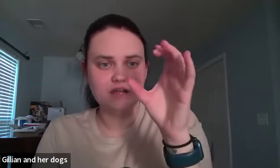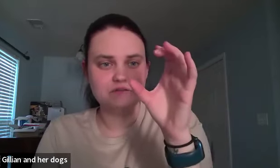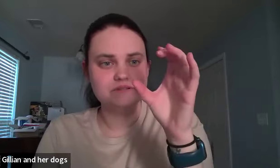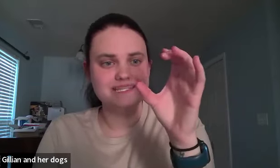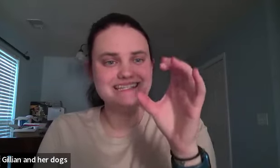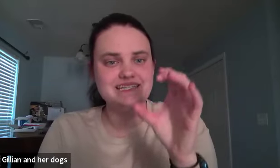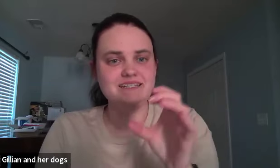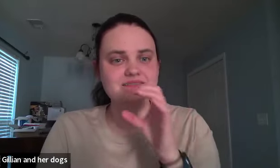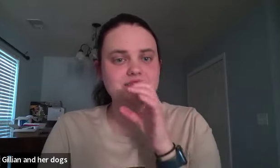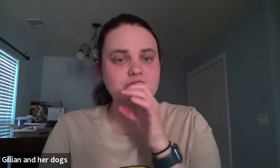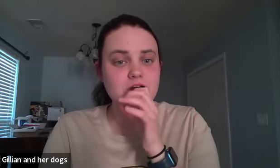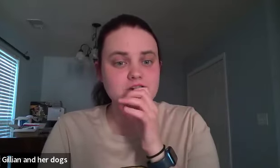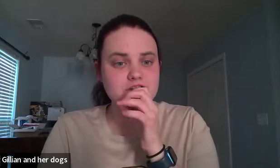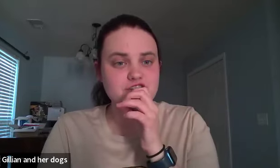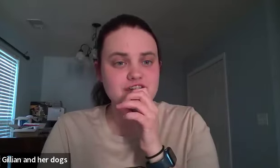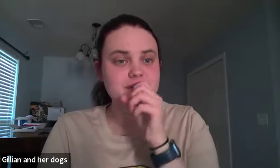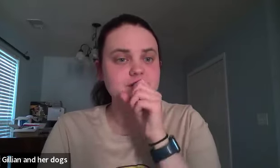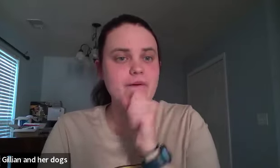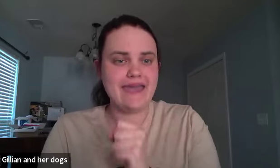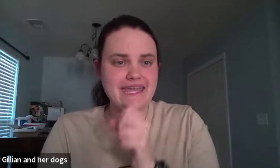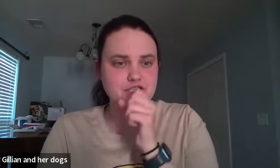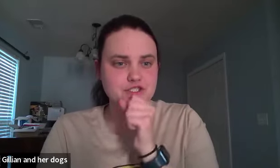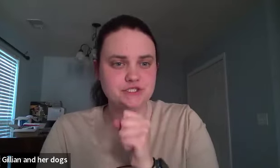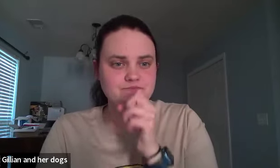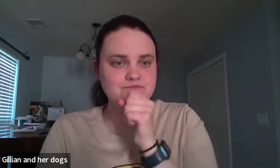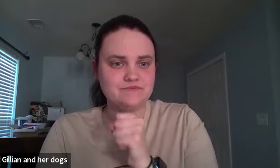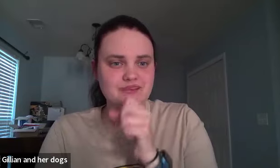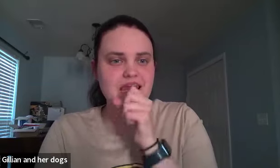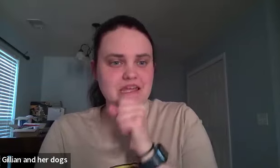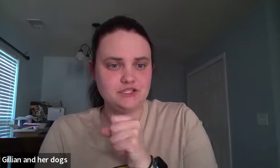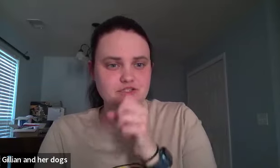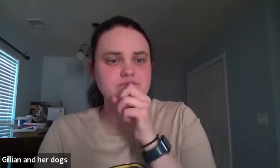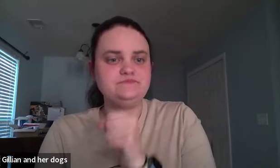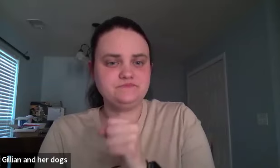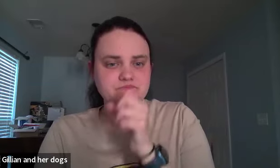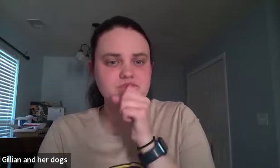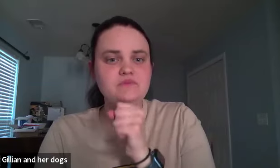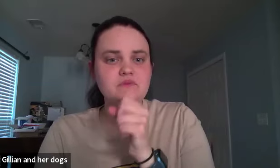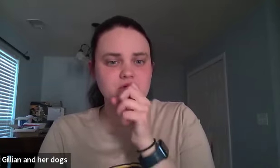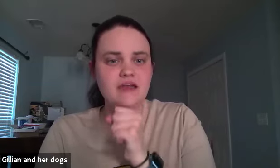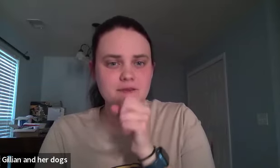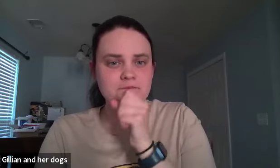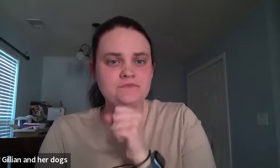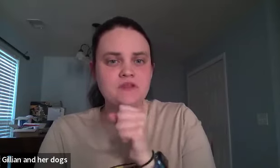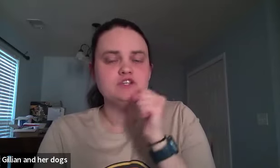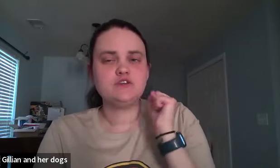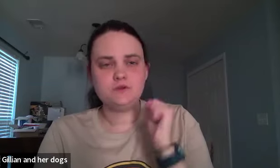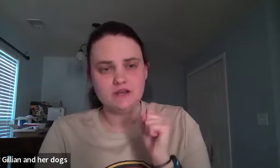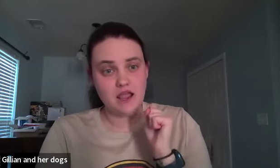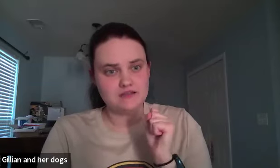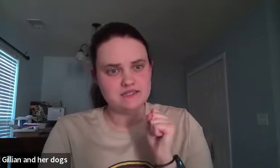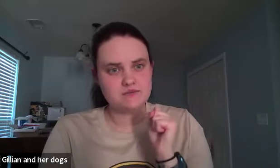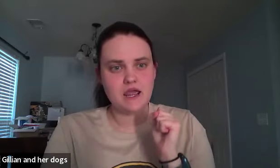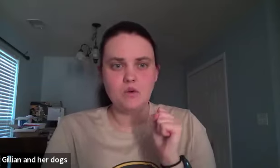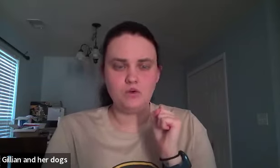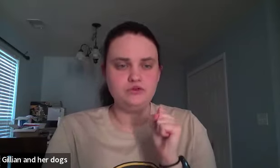start kind of with the C. You're on your chin and you go age. Okay, so if you're gonna ask someone how